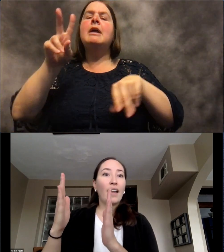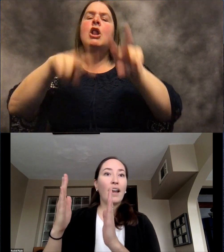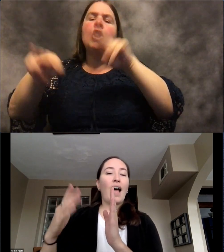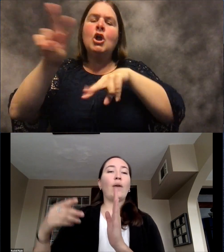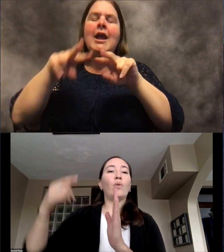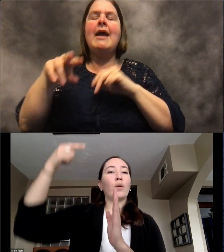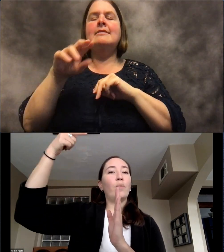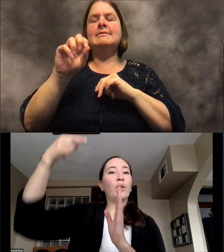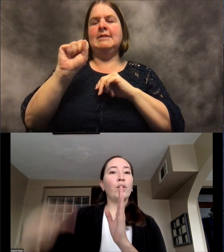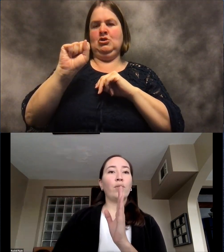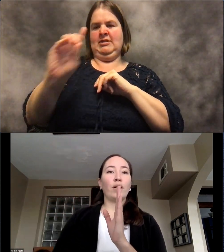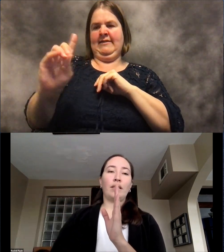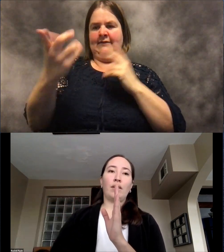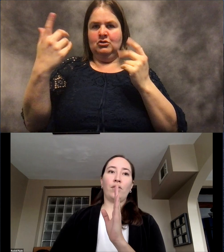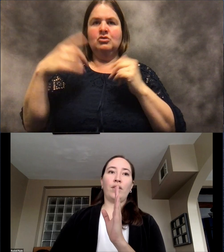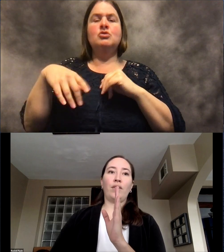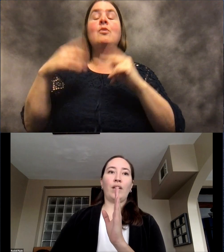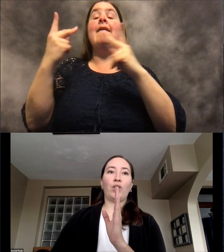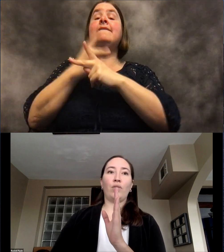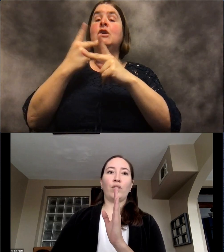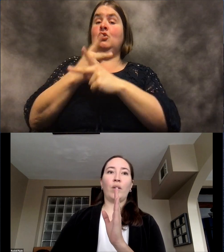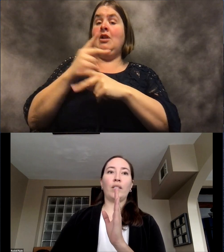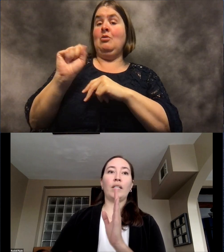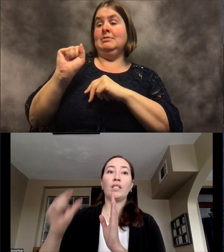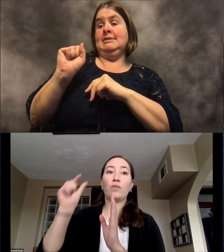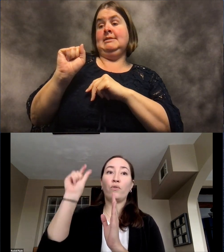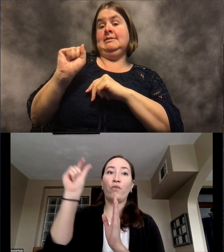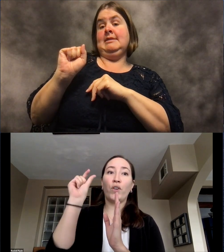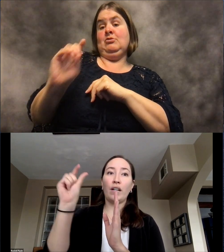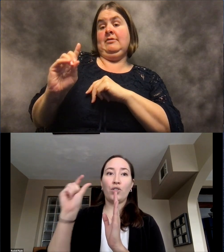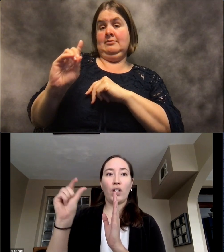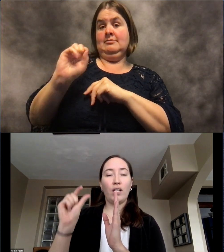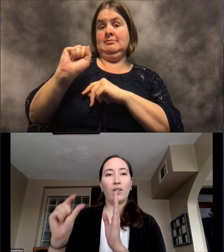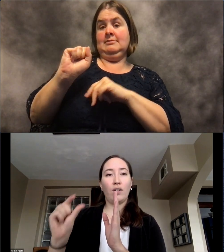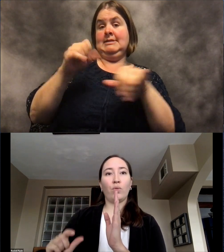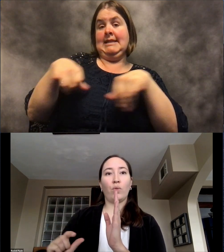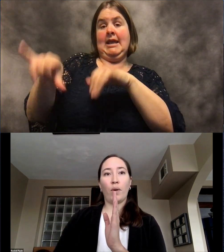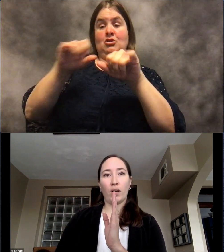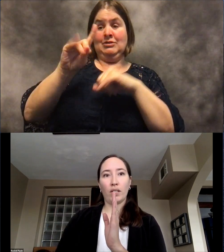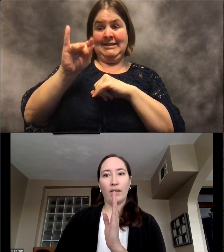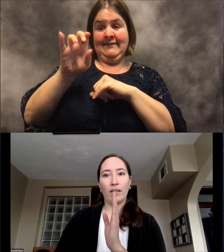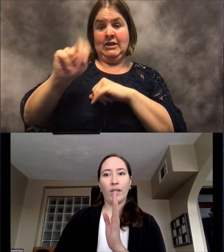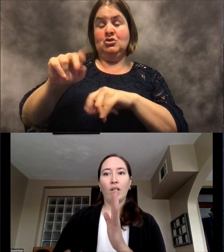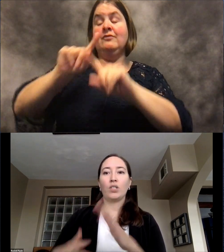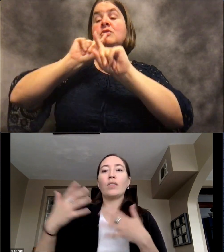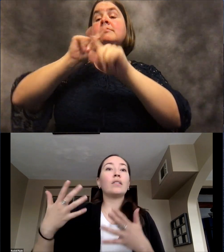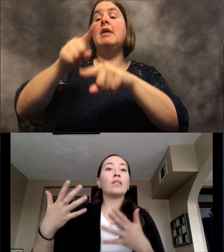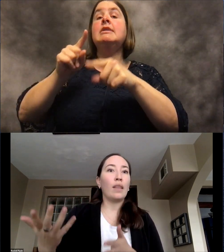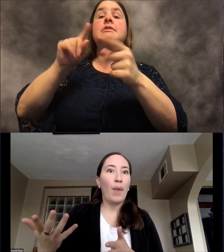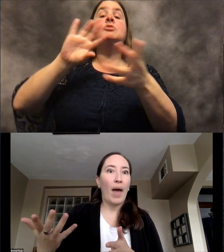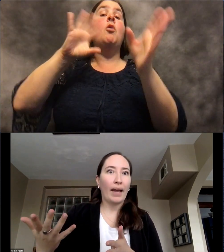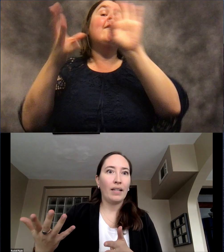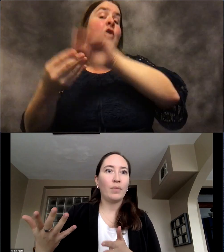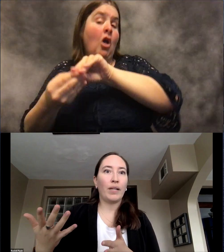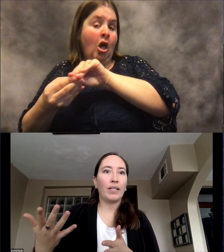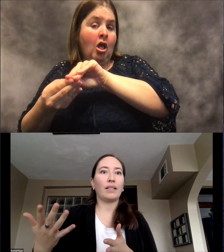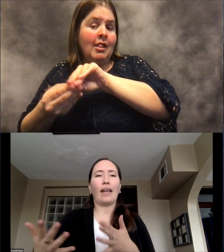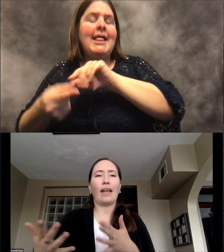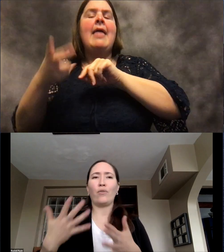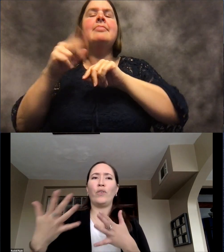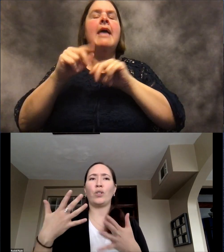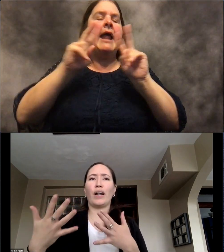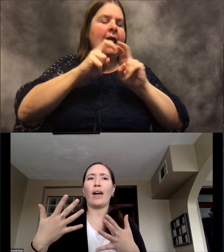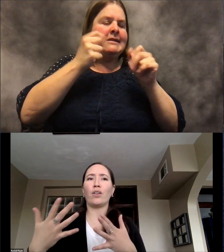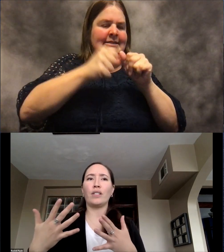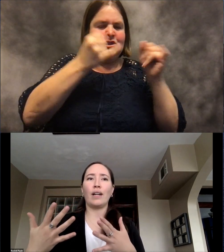And then I will compute a standard deviation of responses for each individual person. So this is on the back end, basically